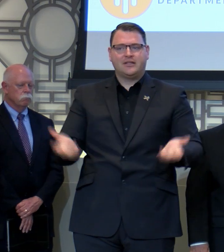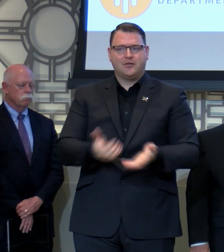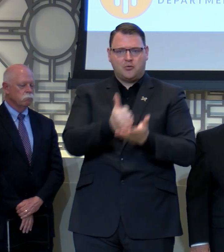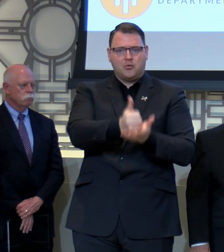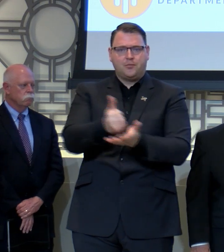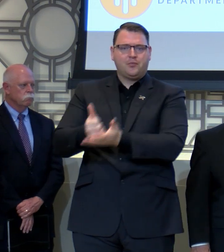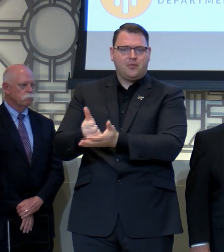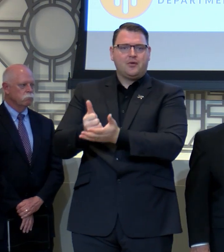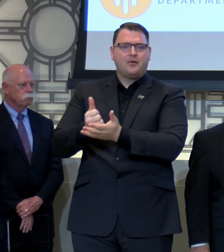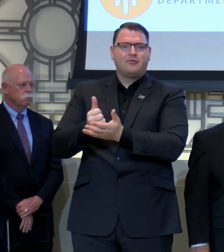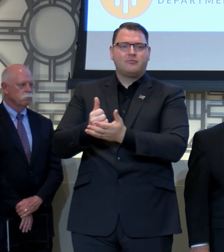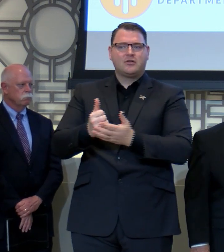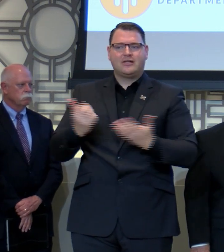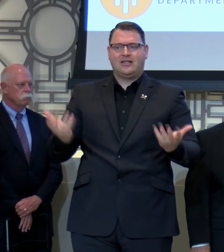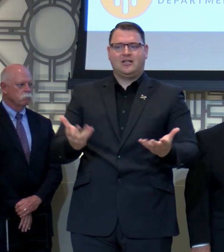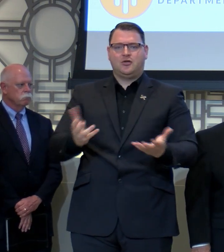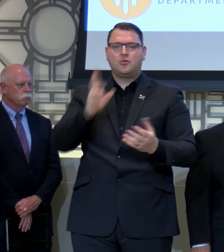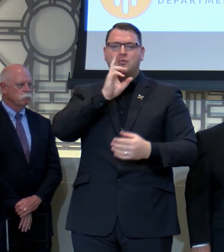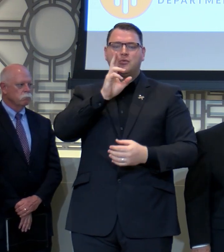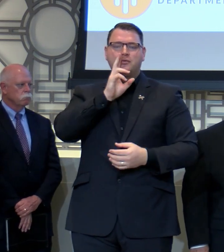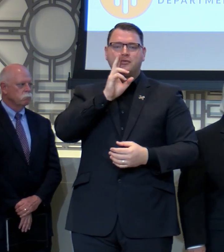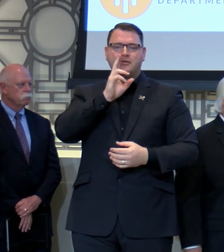sense of community is so strong.